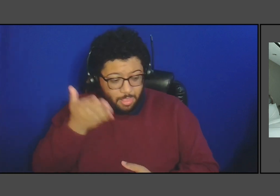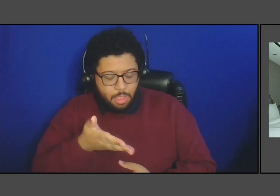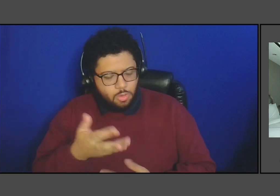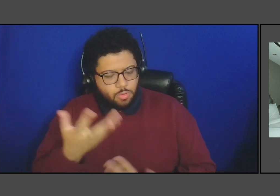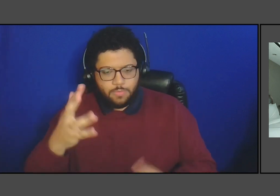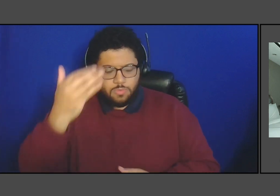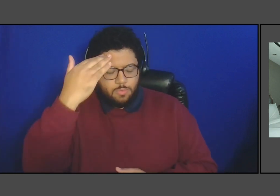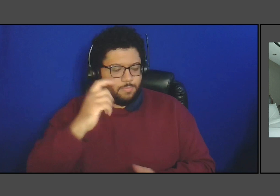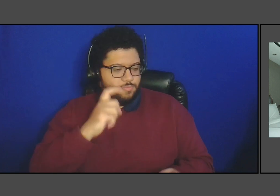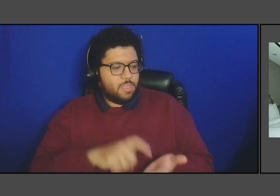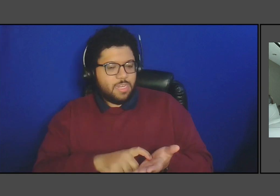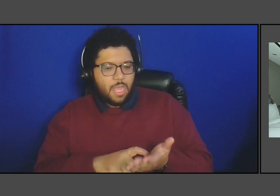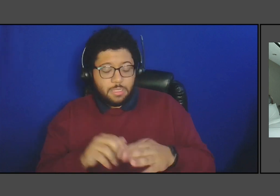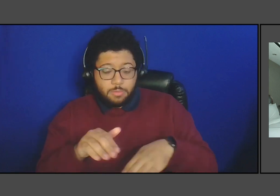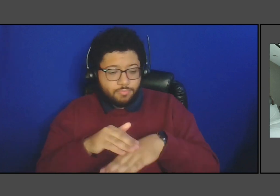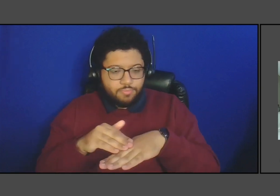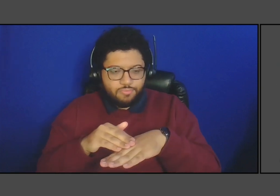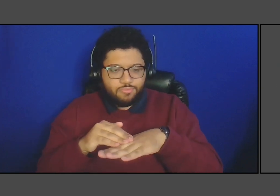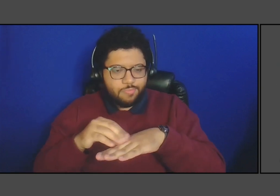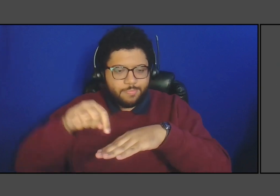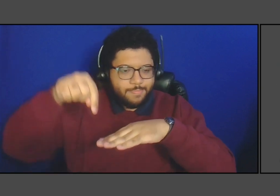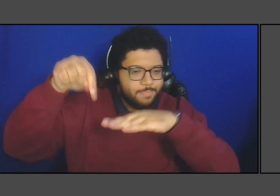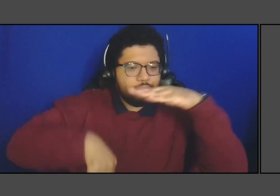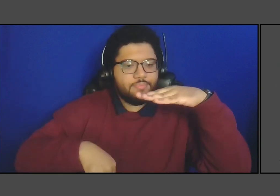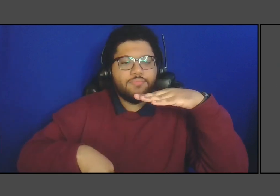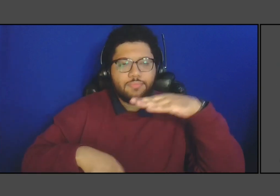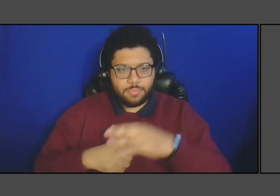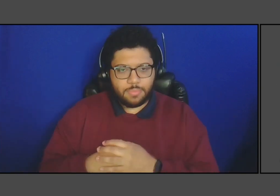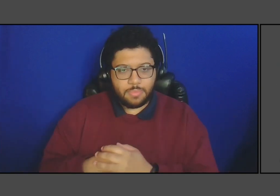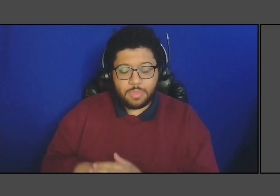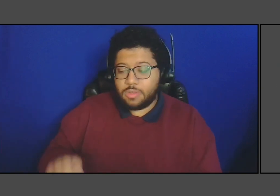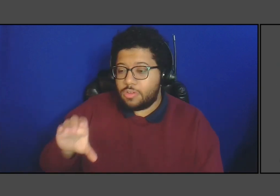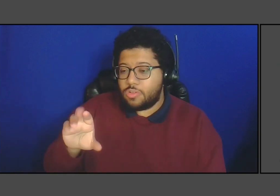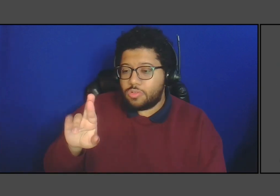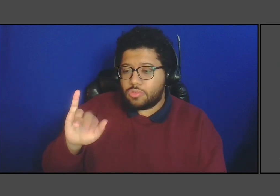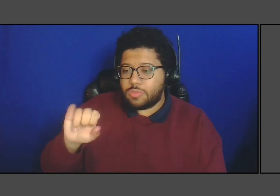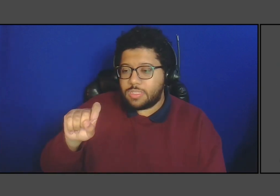Thank you. Thank you. And Cristina, borderlands.